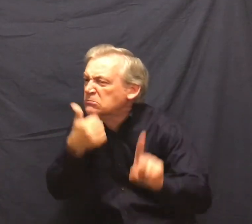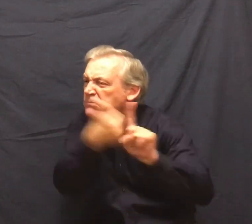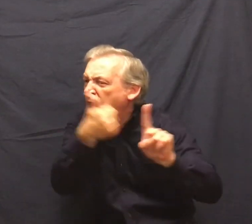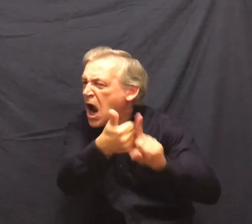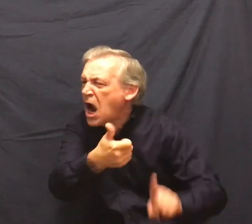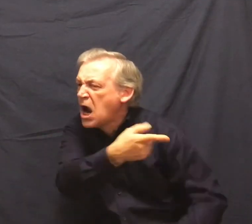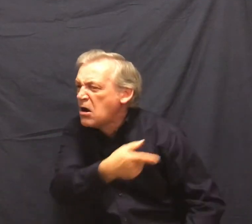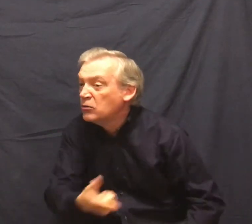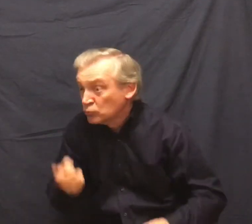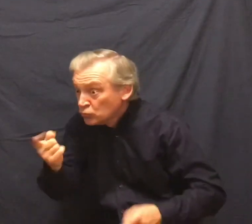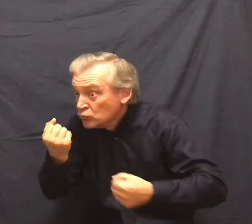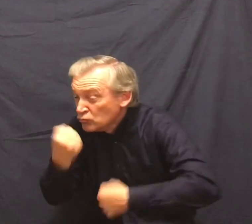George broke in loudly.